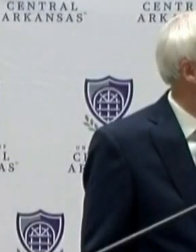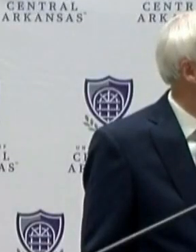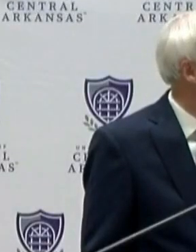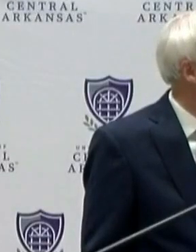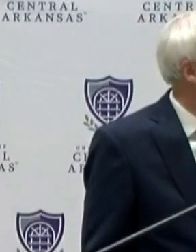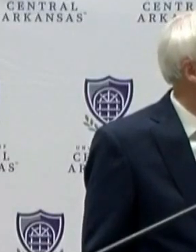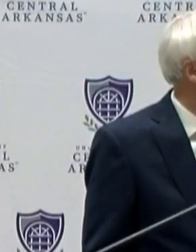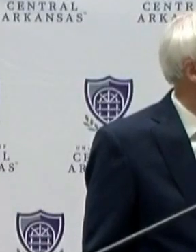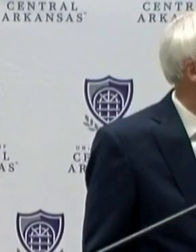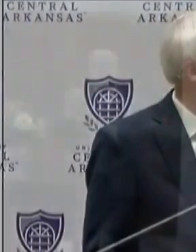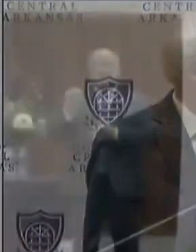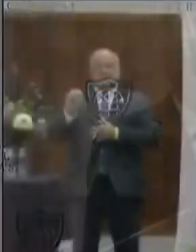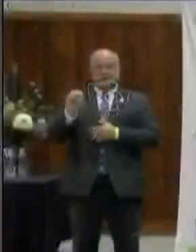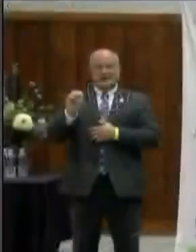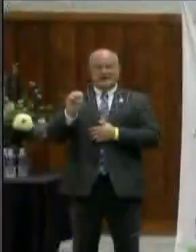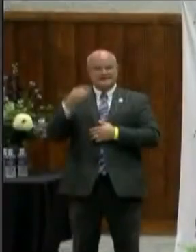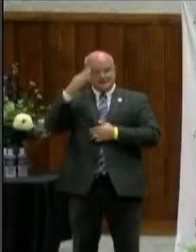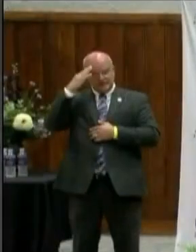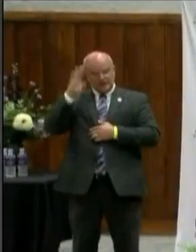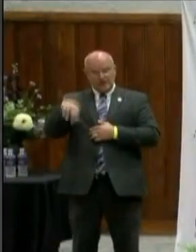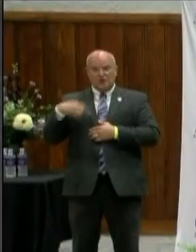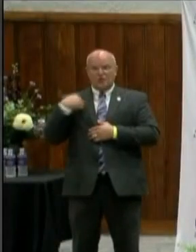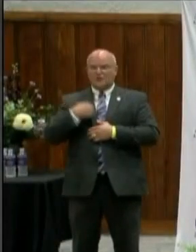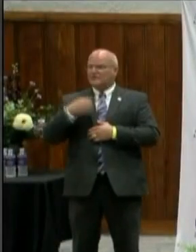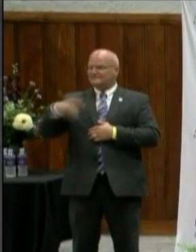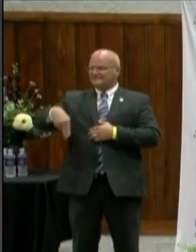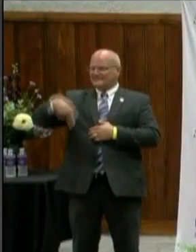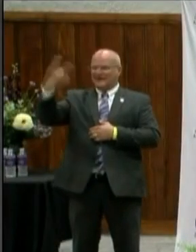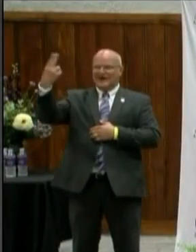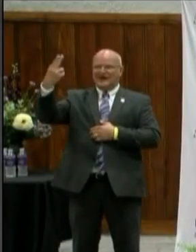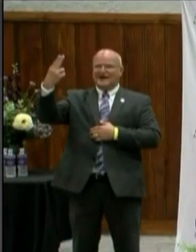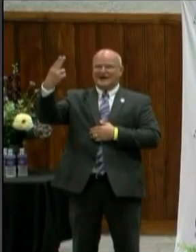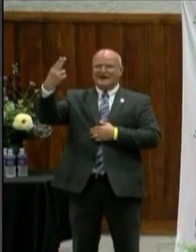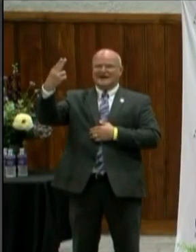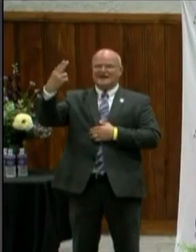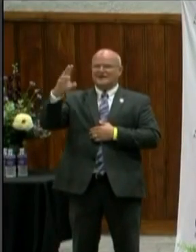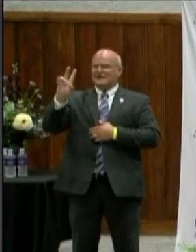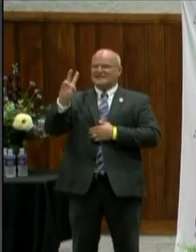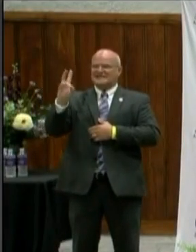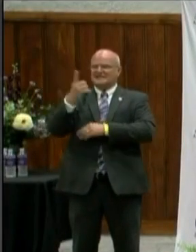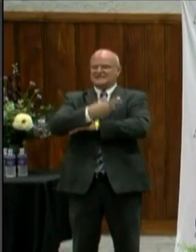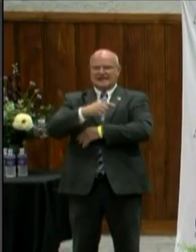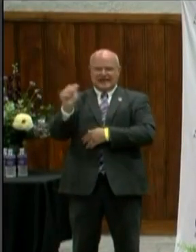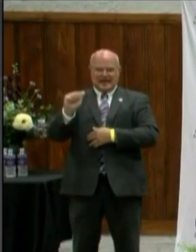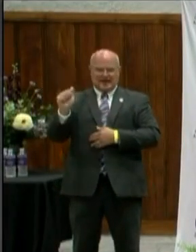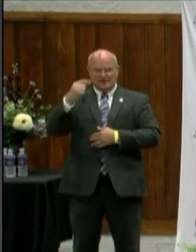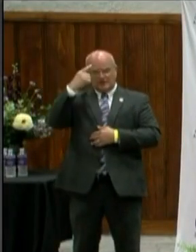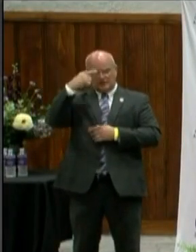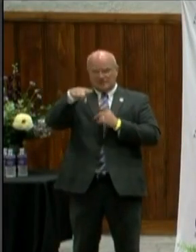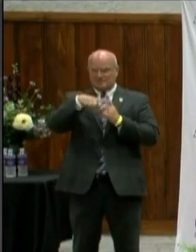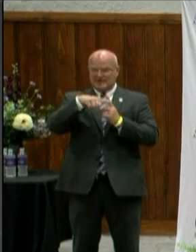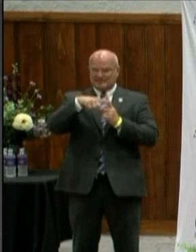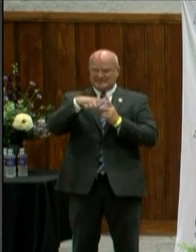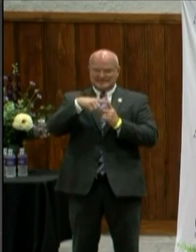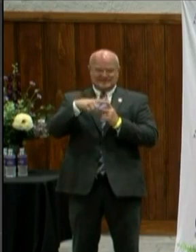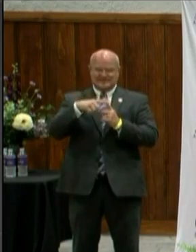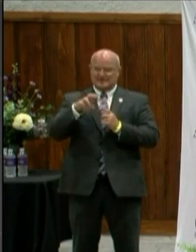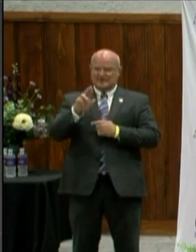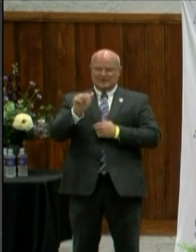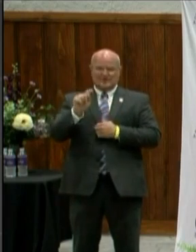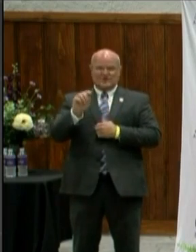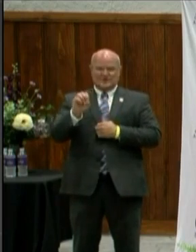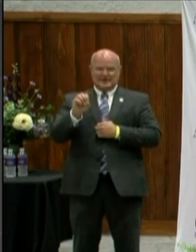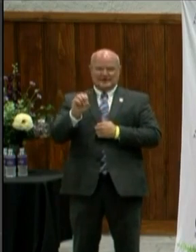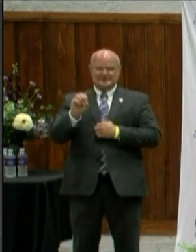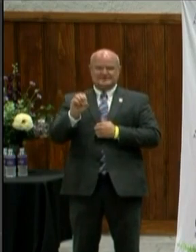positivity rate, and as you can see, we were too high in our 7-day rolling average for positivity